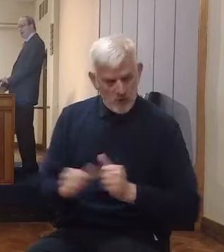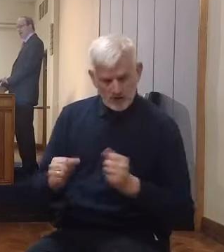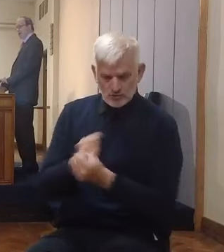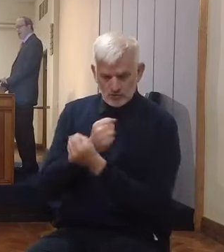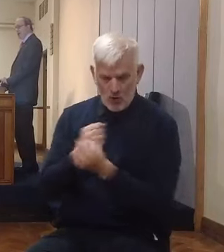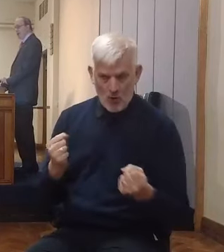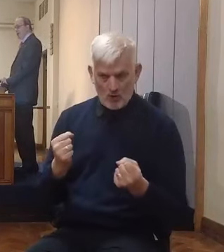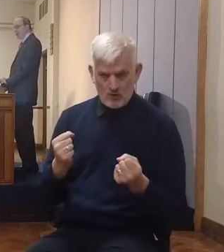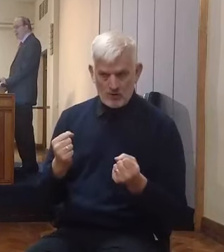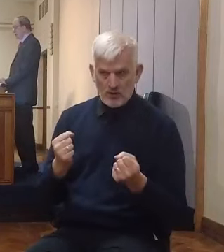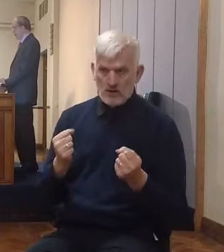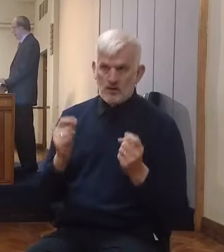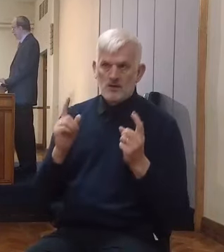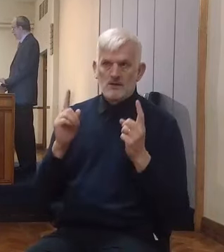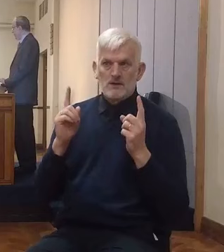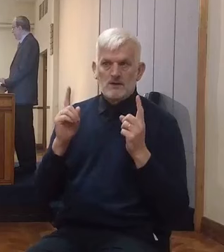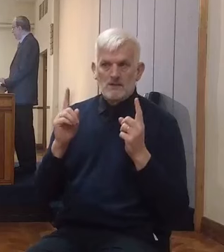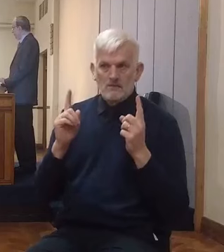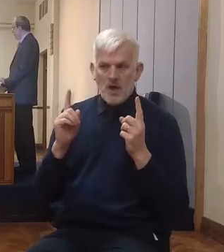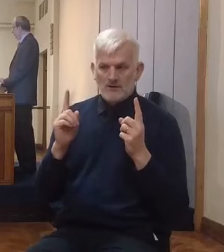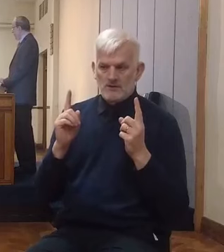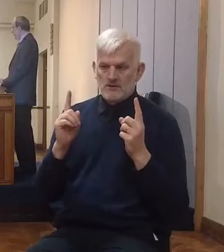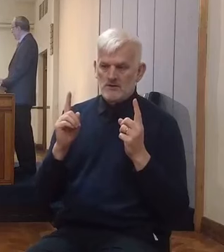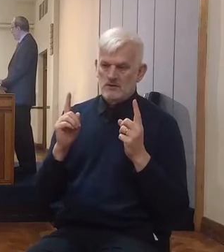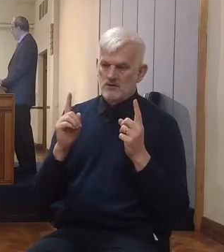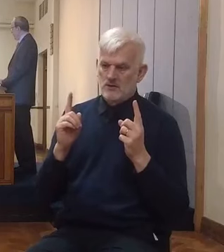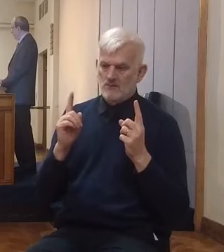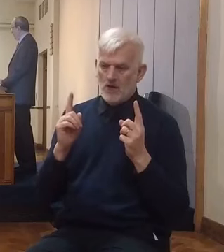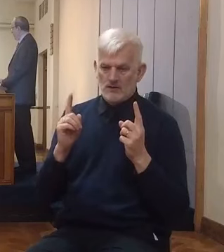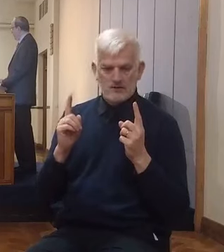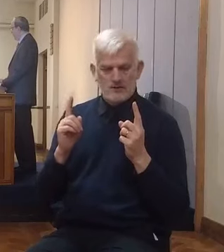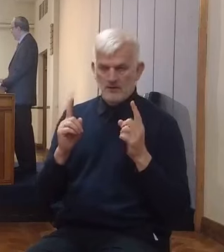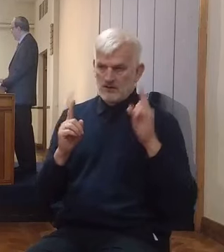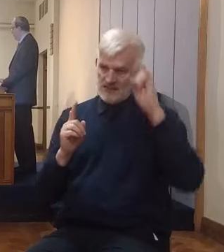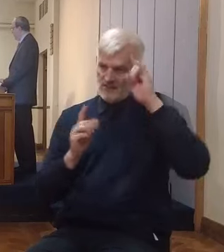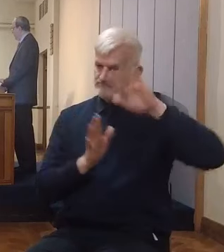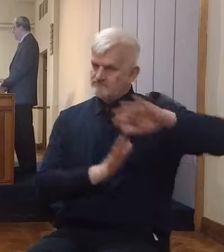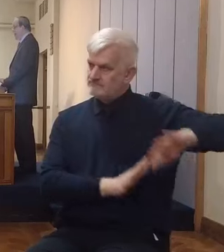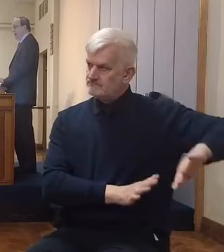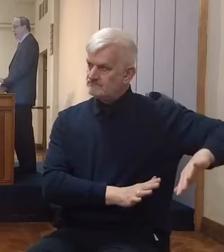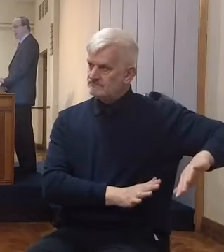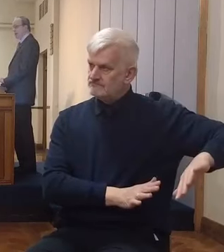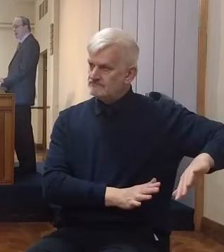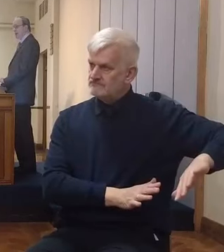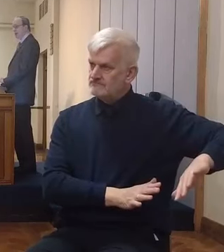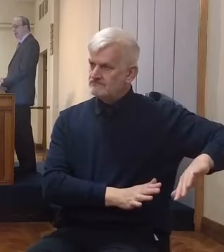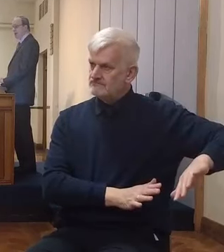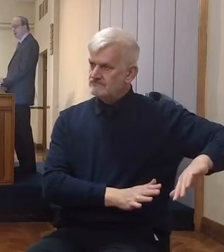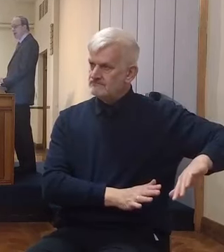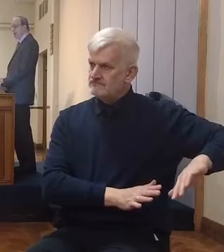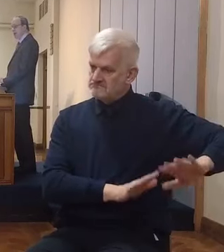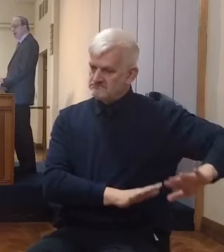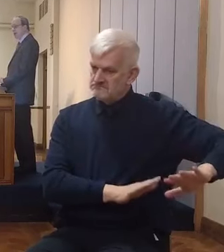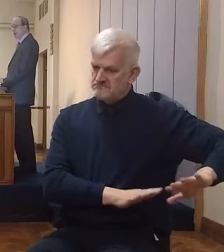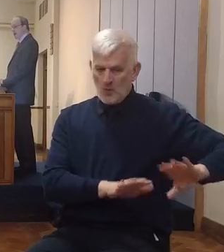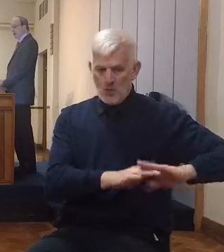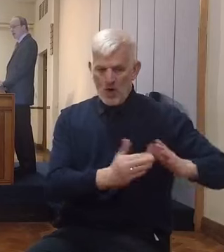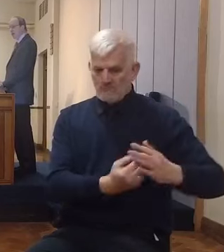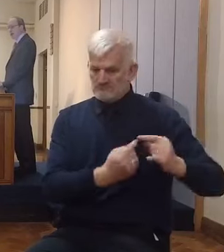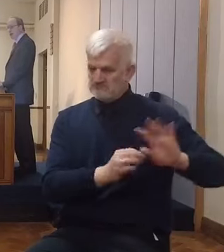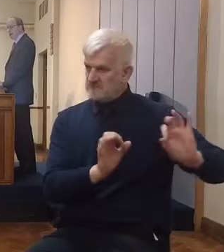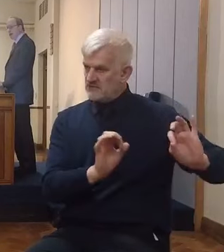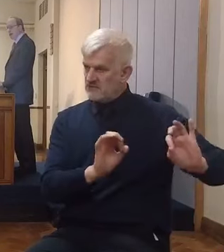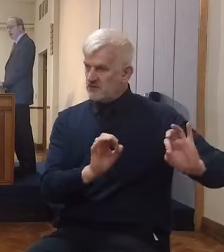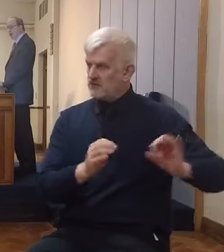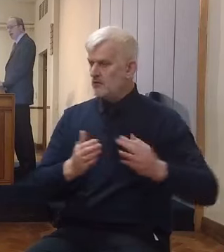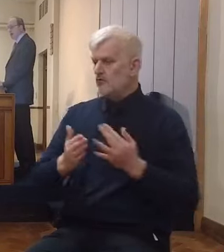of rest or respite from the hostility of the world, from the last part of the 19th century into